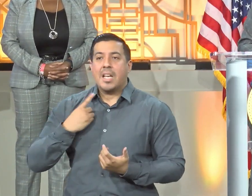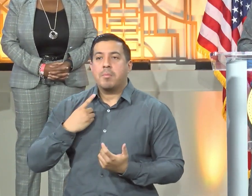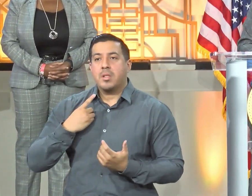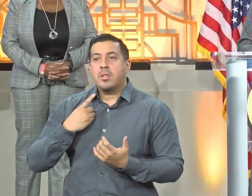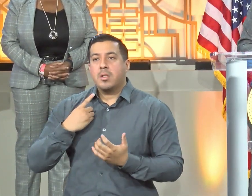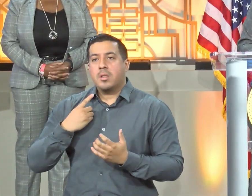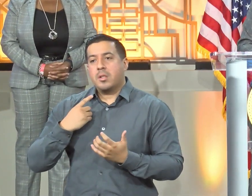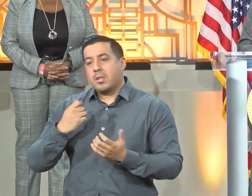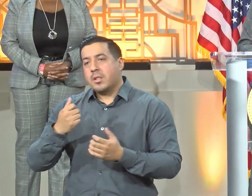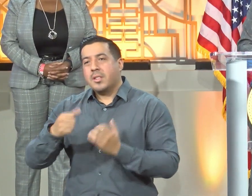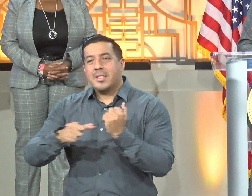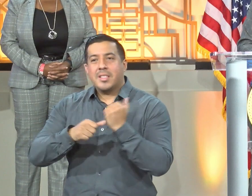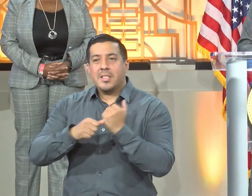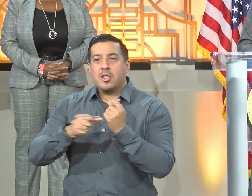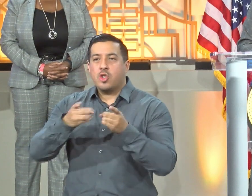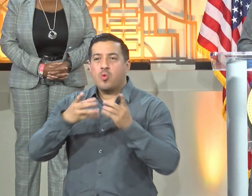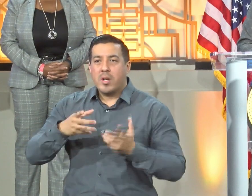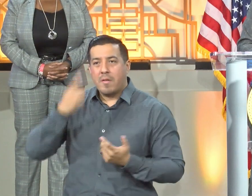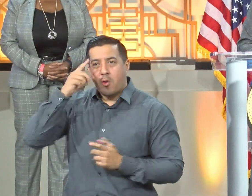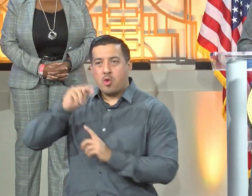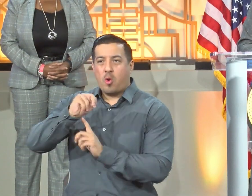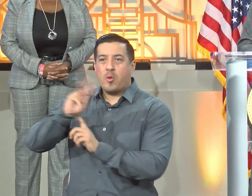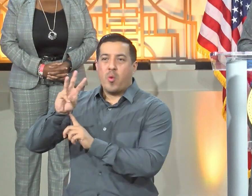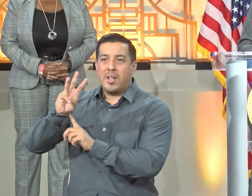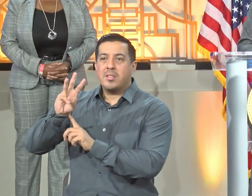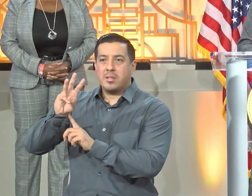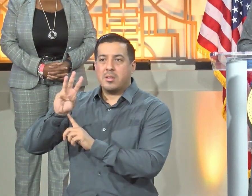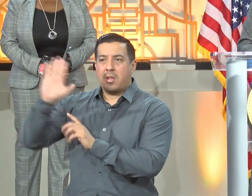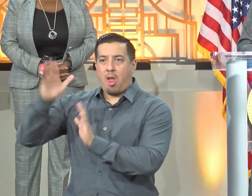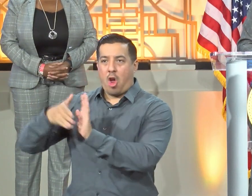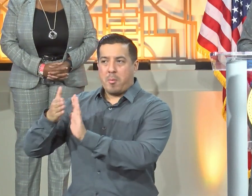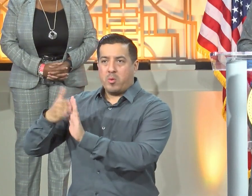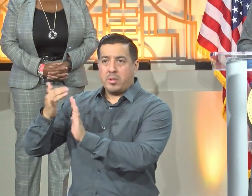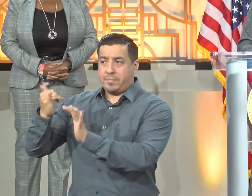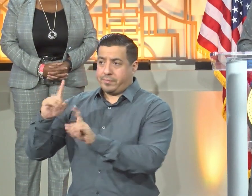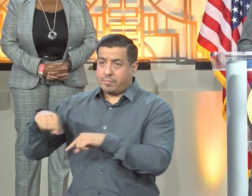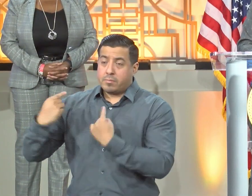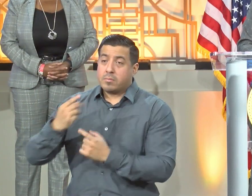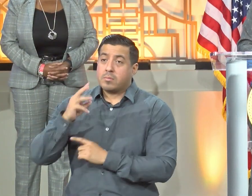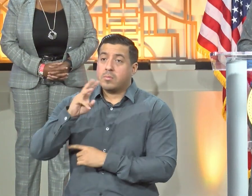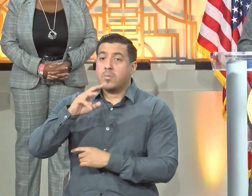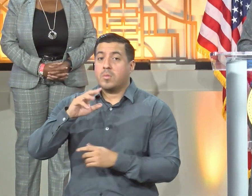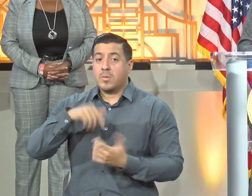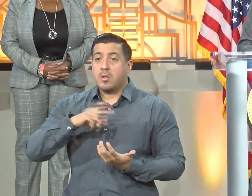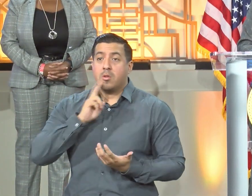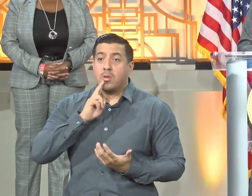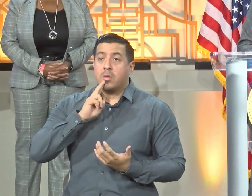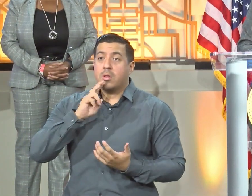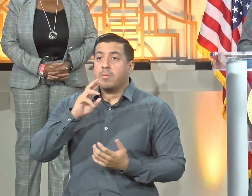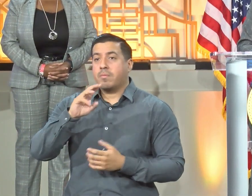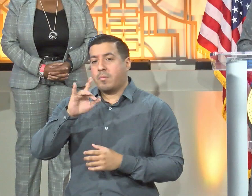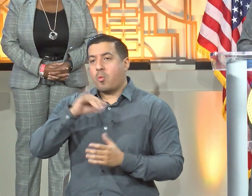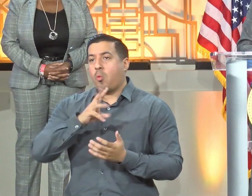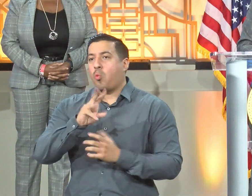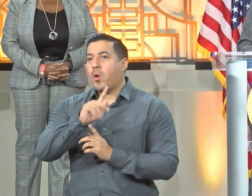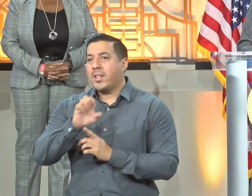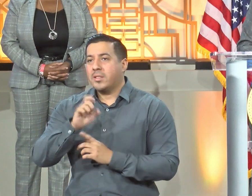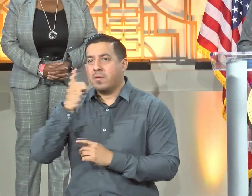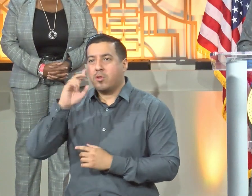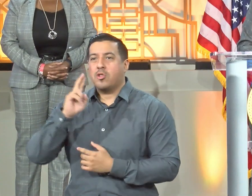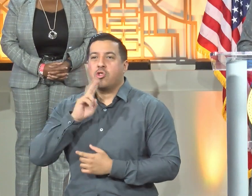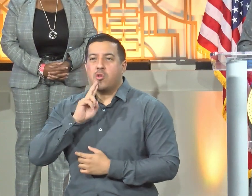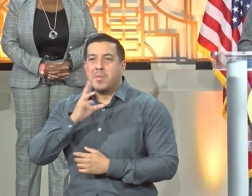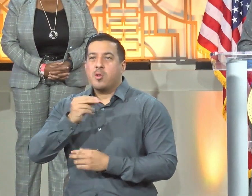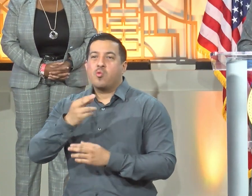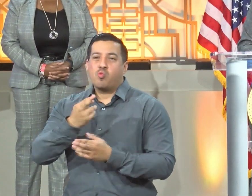Director of the Northwest Operations and has been with the city in both solid waste and human resources. I have